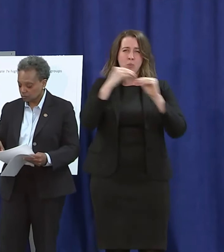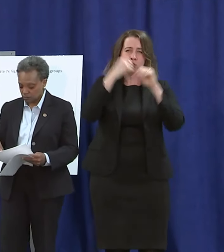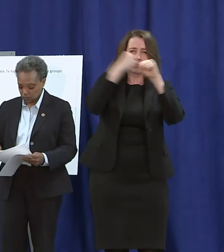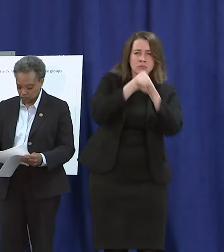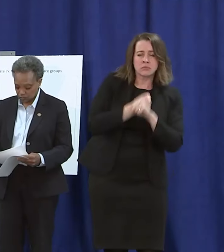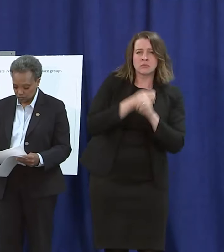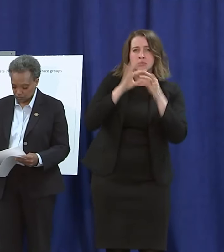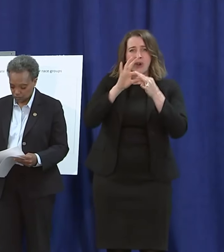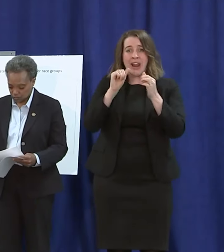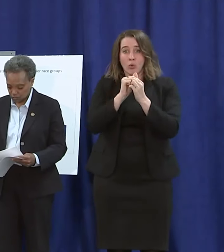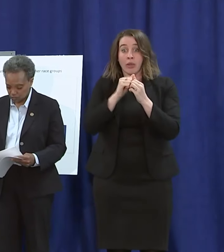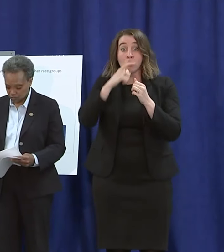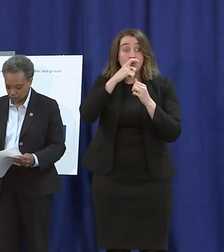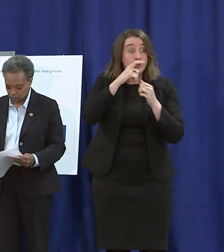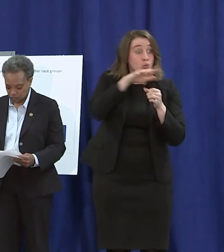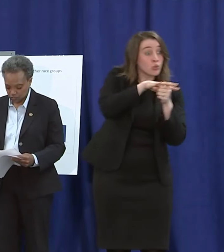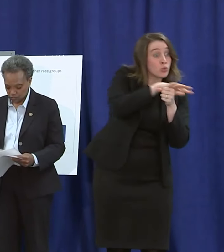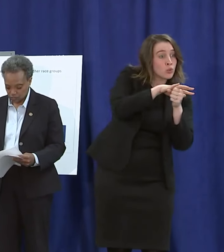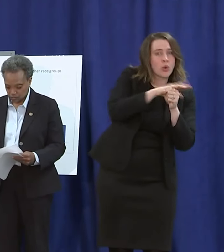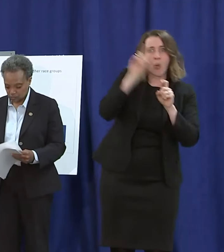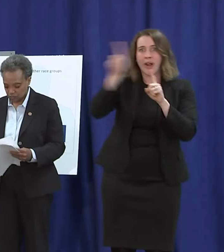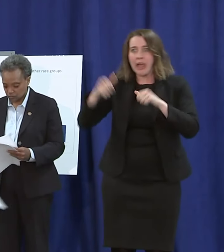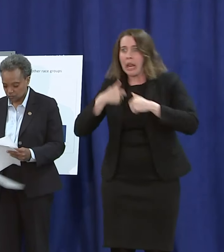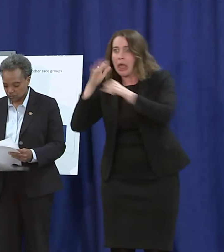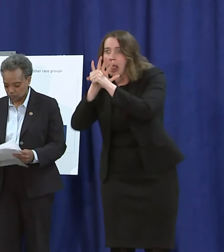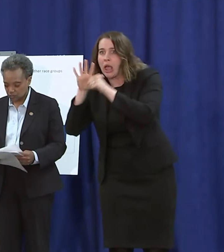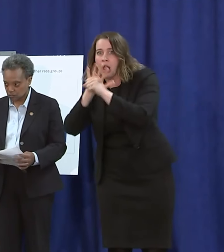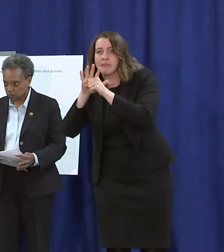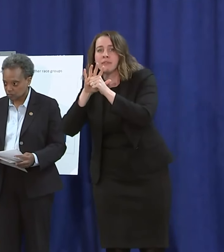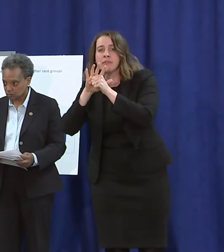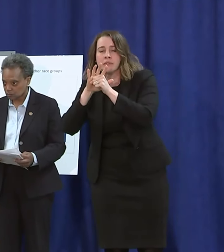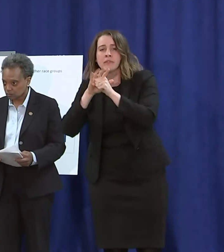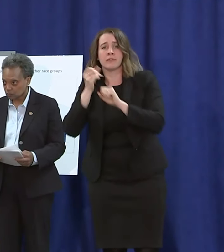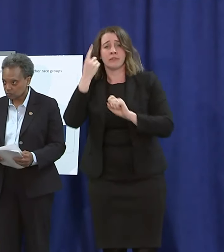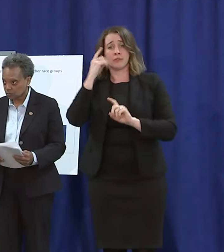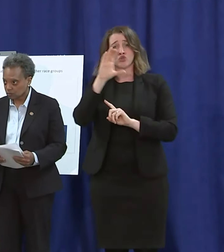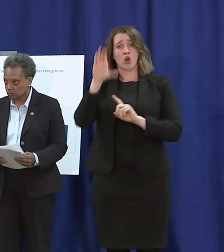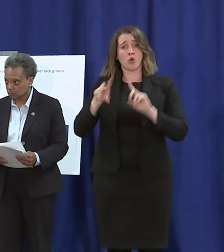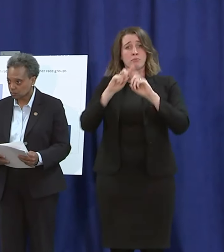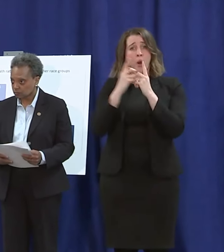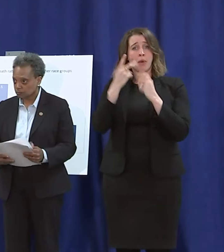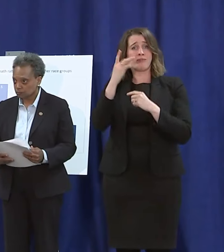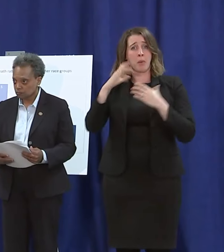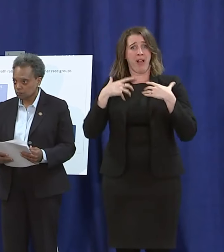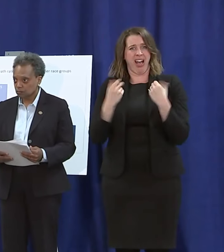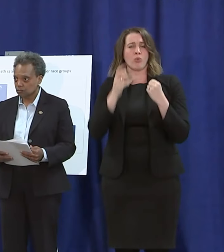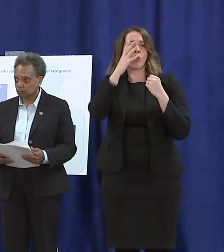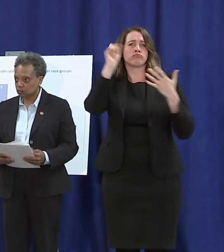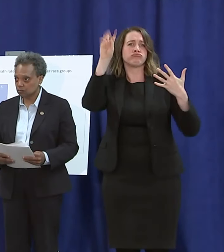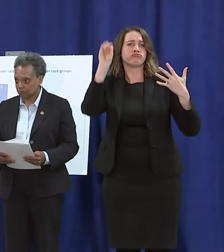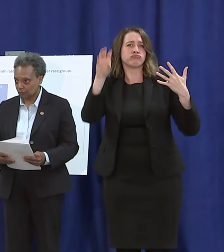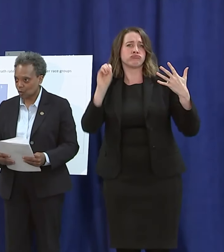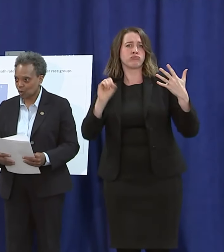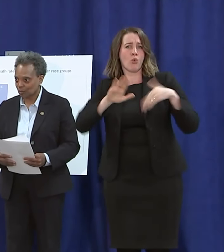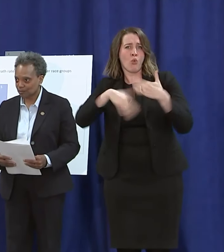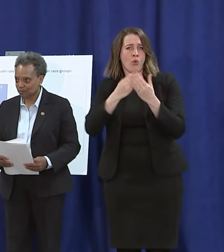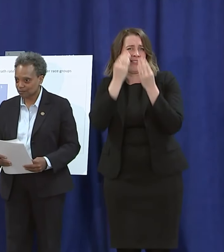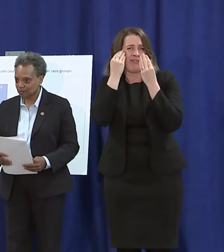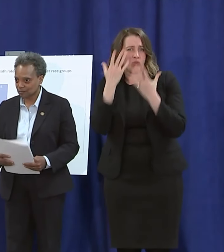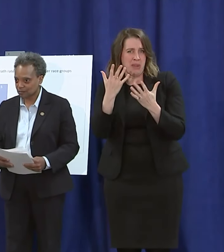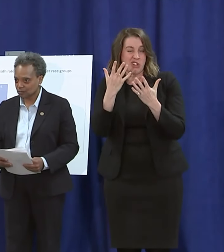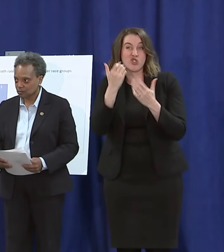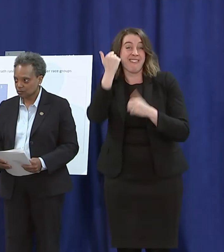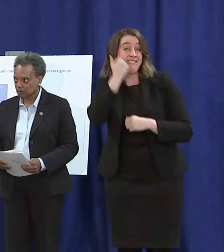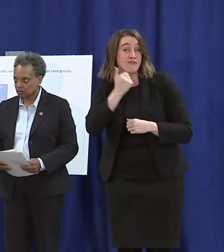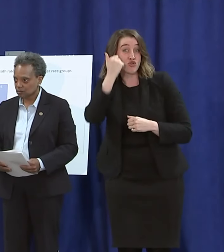and geographic data than we've been sharing. And Chicago Department of Public Health will be sharing these detailed demographic data